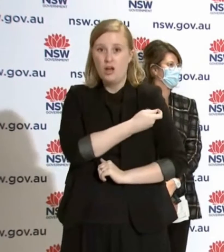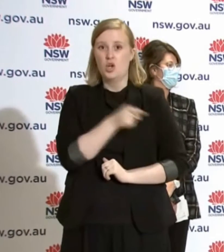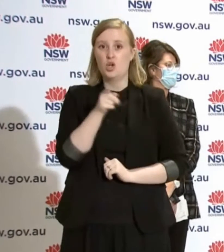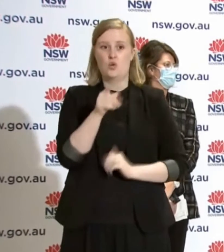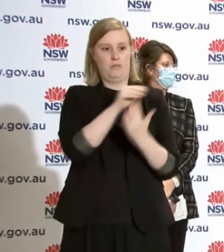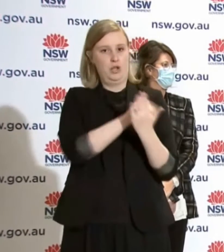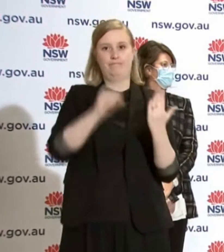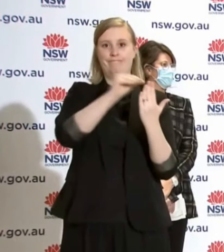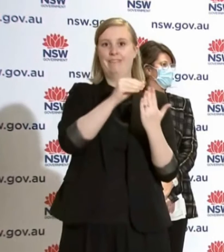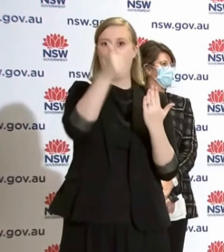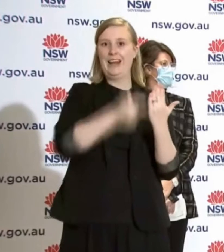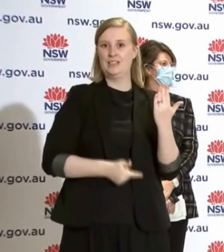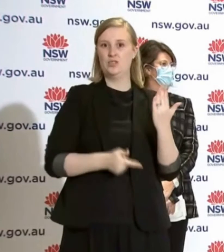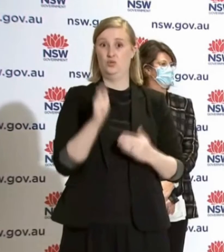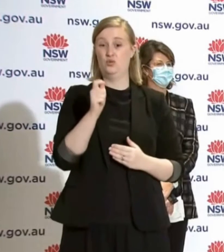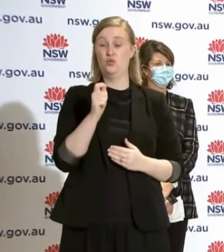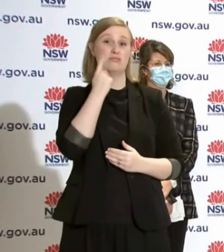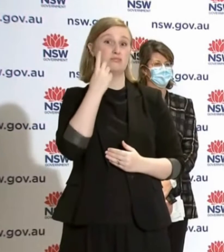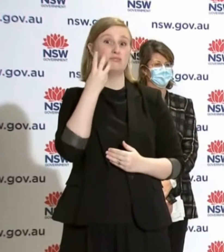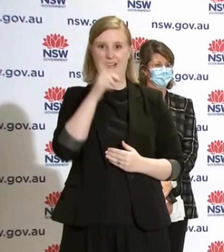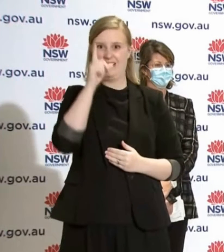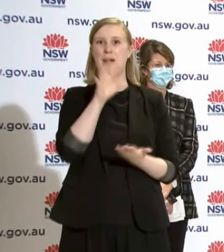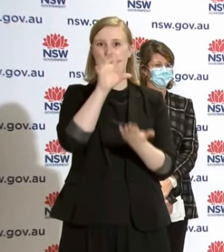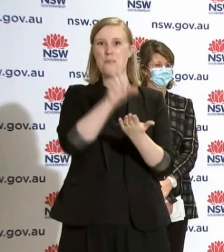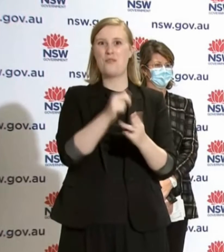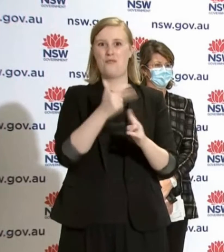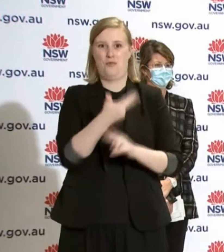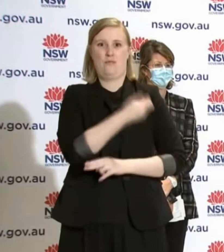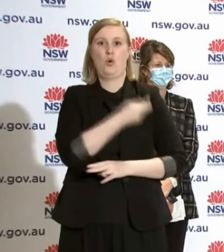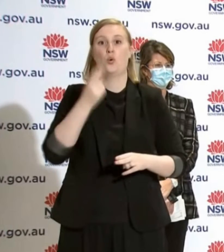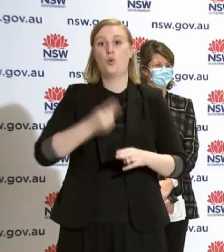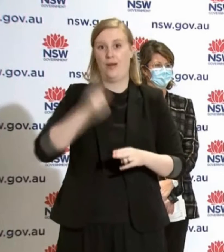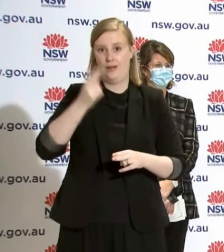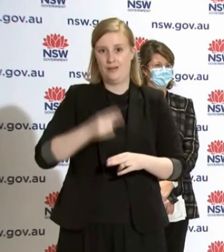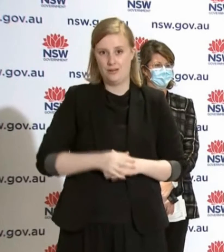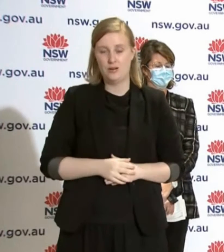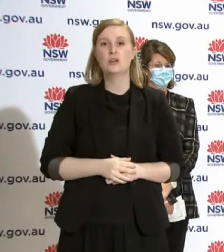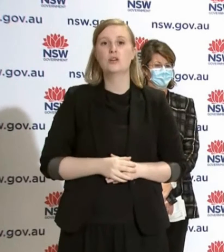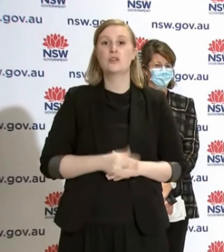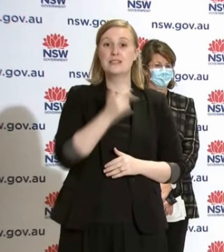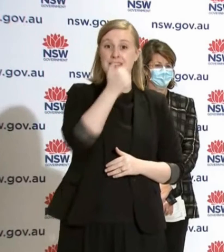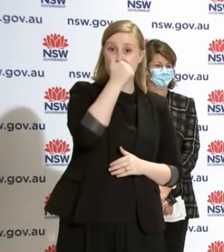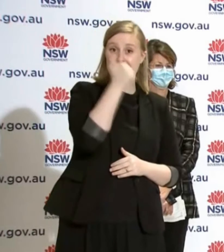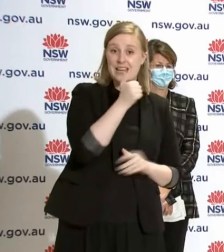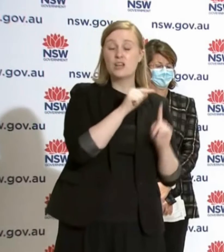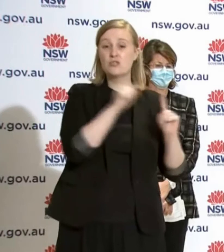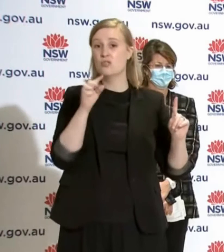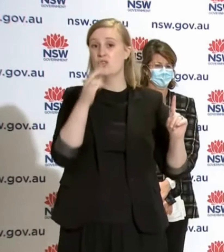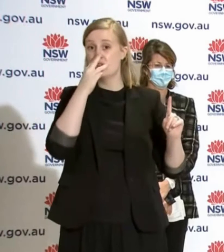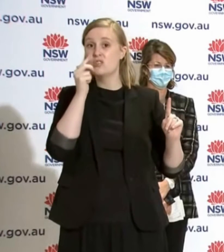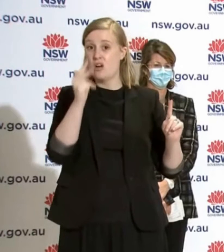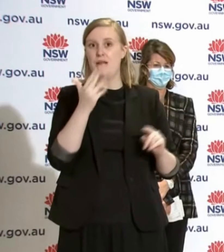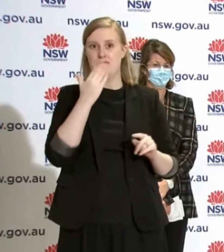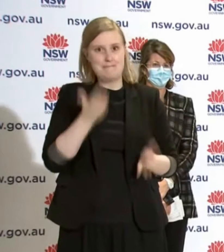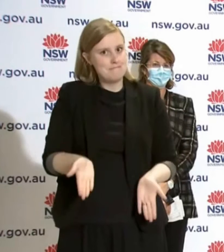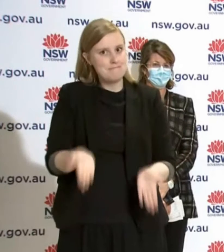few days. So please make sure if you're aged between 16 and 39 you do that. Susan Pearce, who's the Deputy Secretary of Health and who